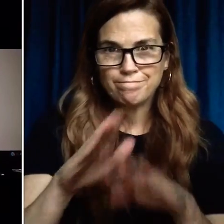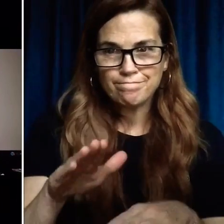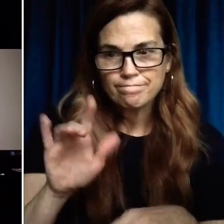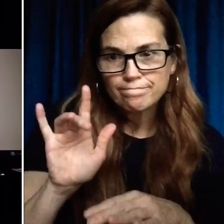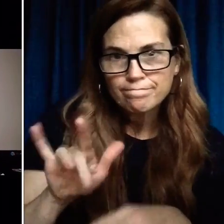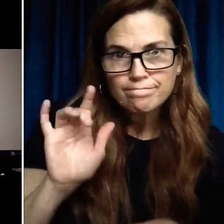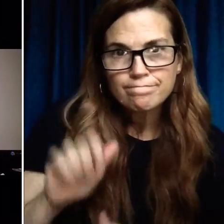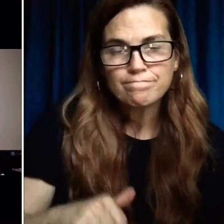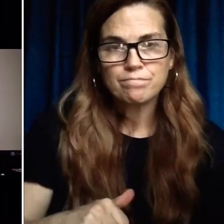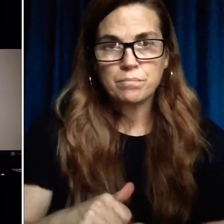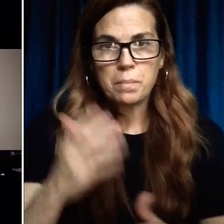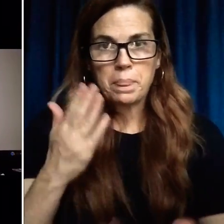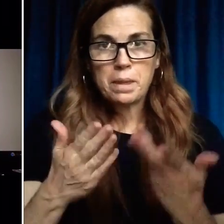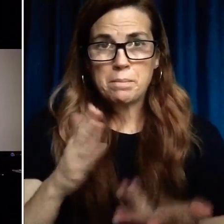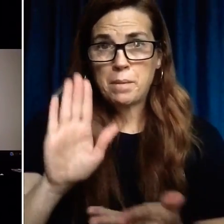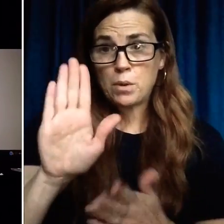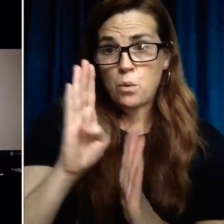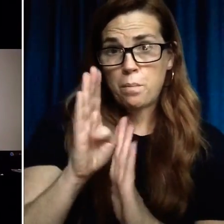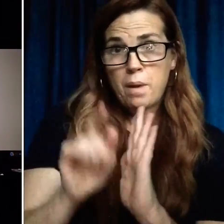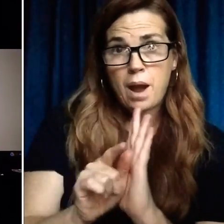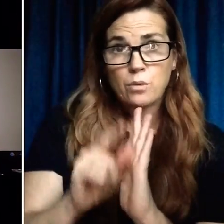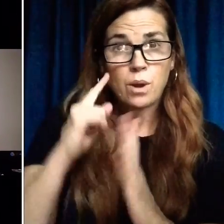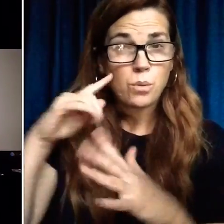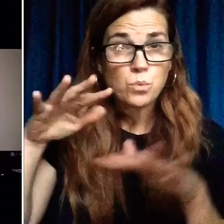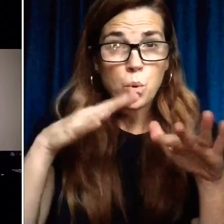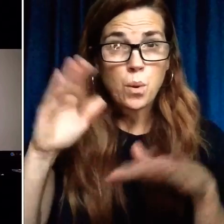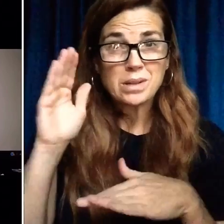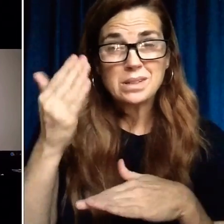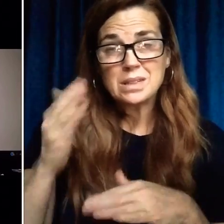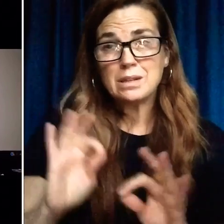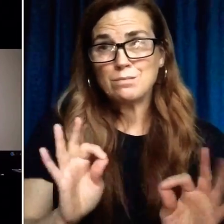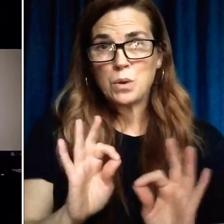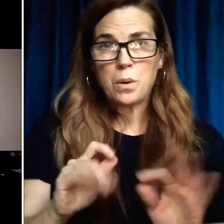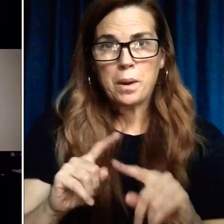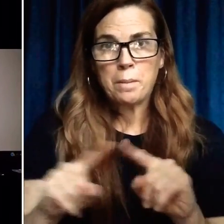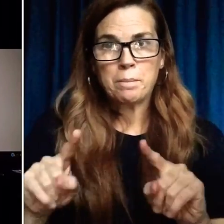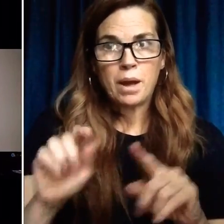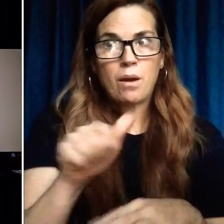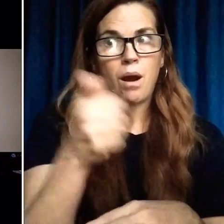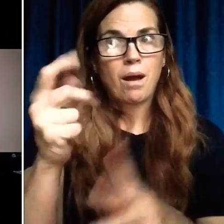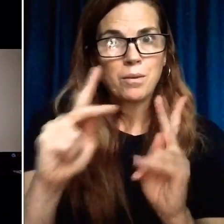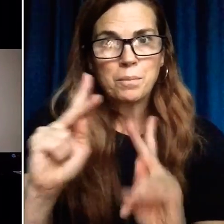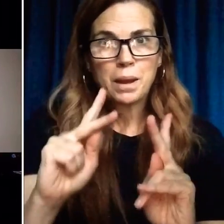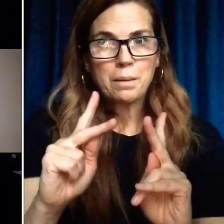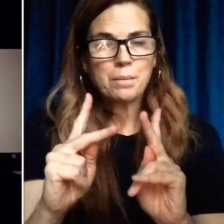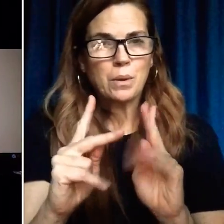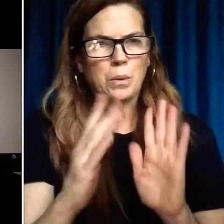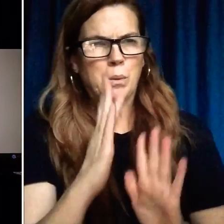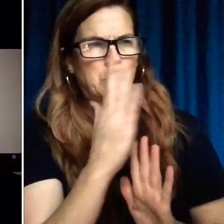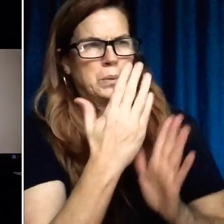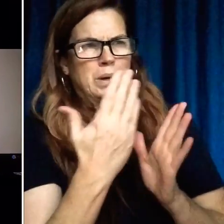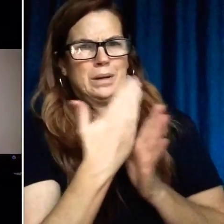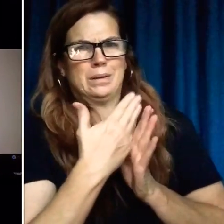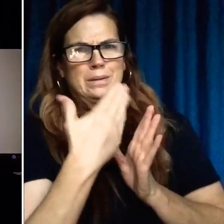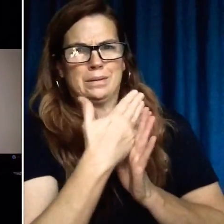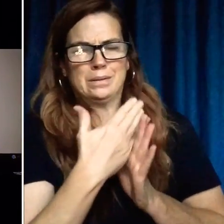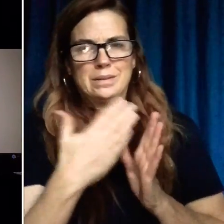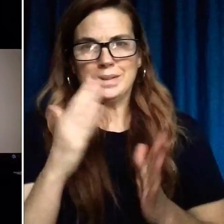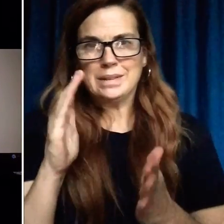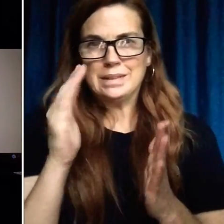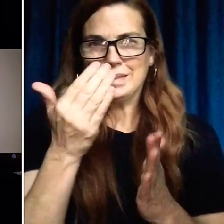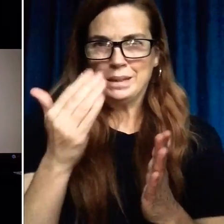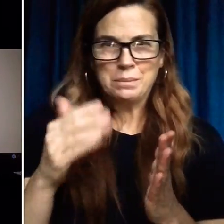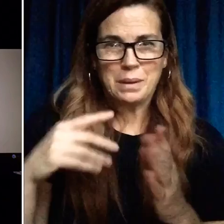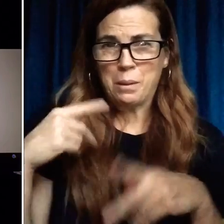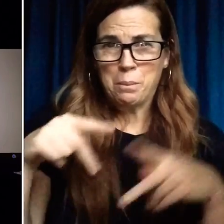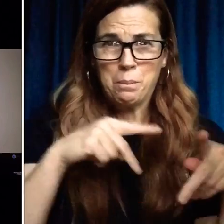not sound loud on your side, but even tiny sounds like typing or chewing can be louder through speakers. To your teacher, it